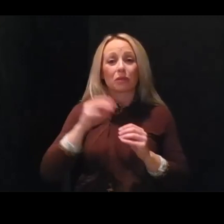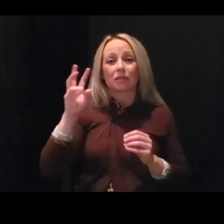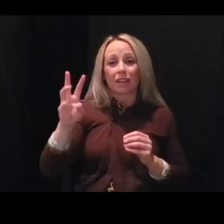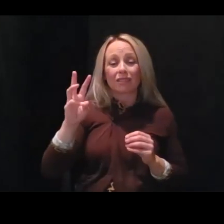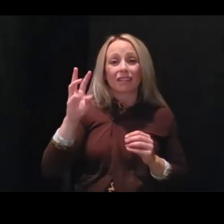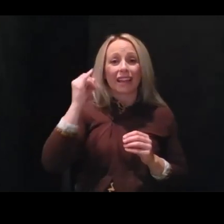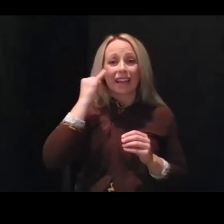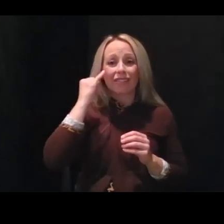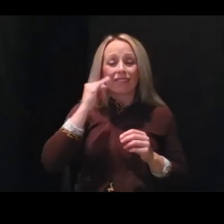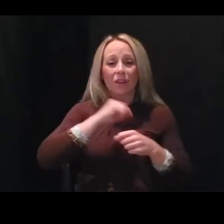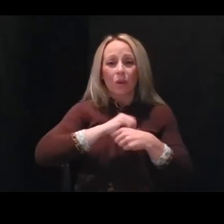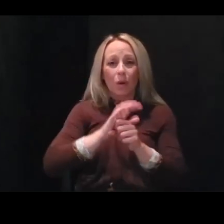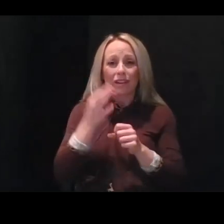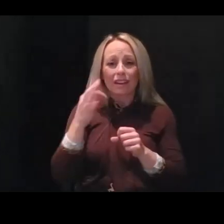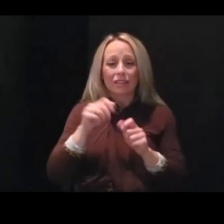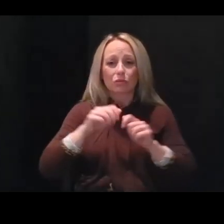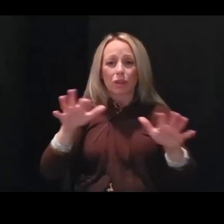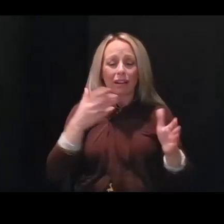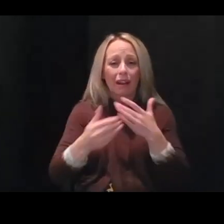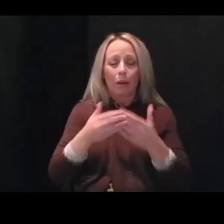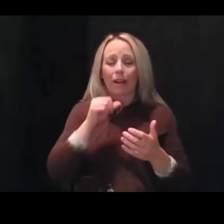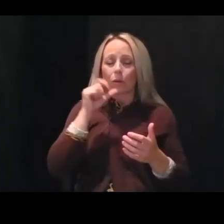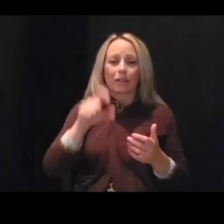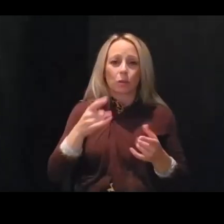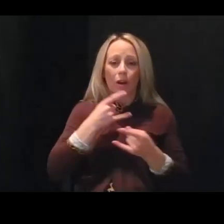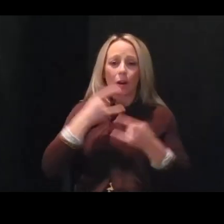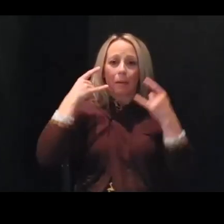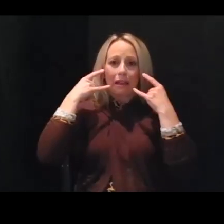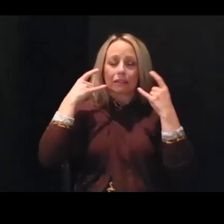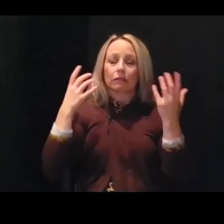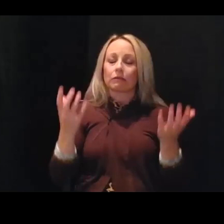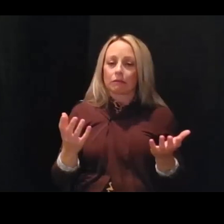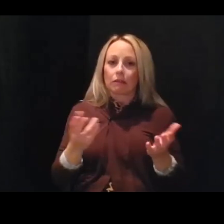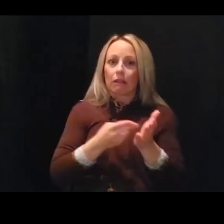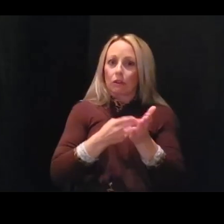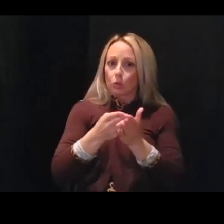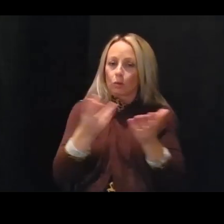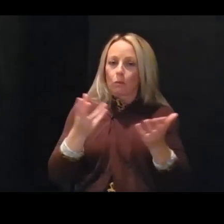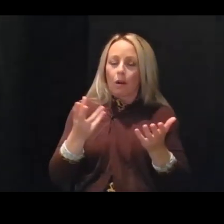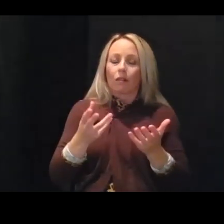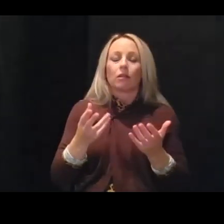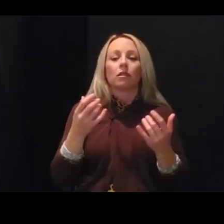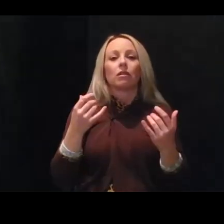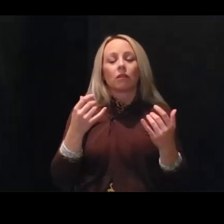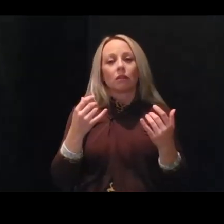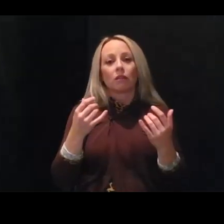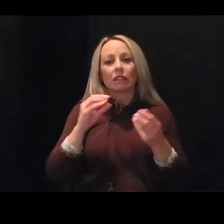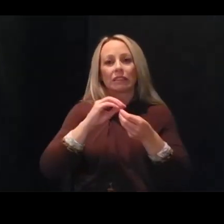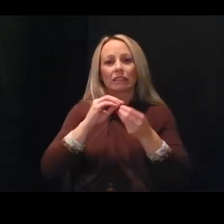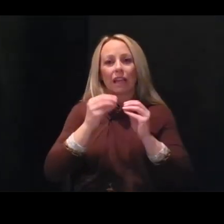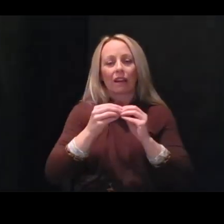new virus that's spreading in our community. Current data tells us that COVID-19 antibodies can last